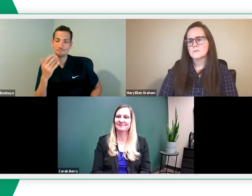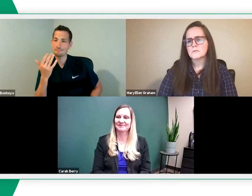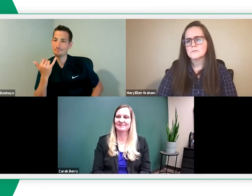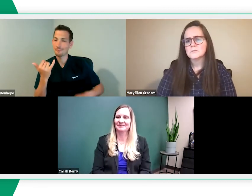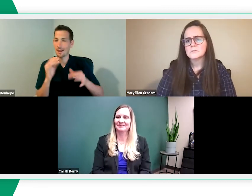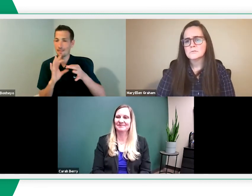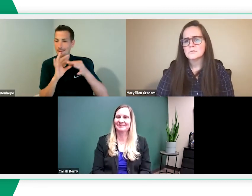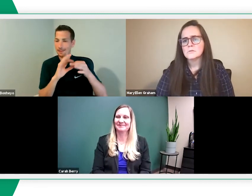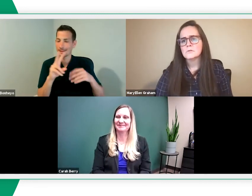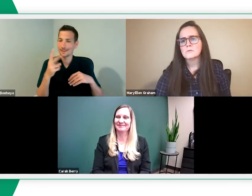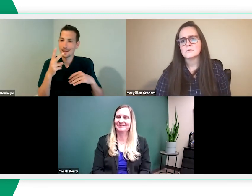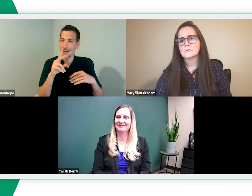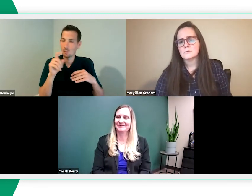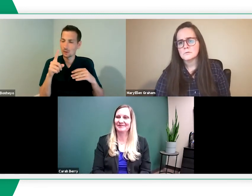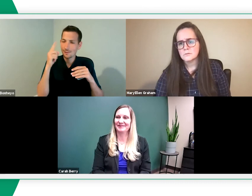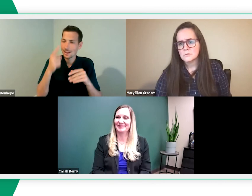Interesting.